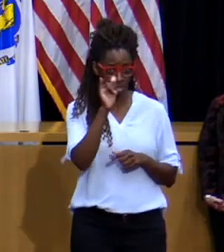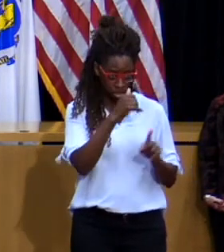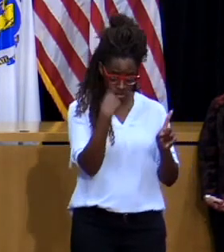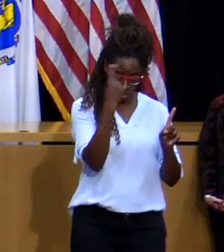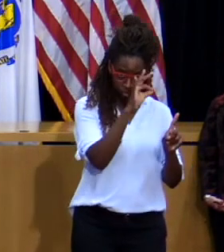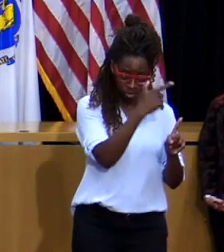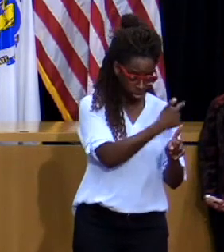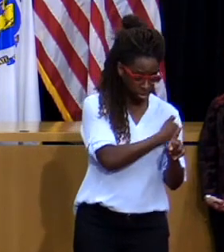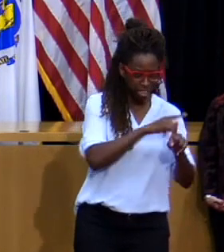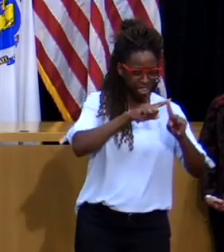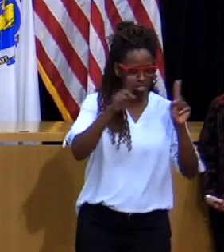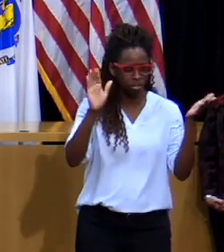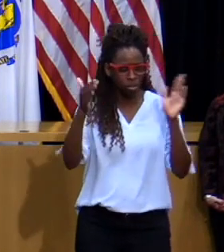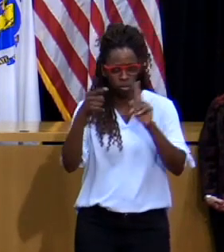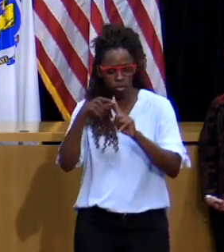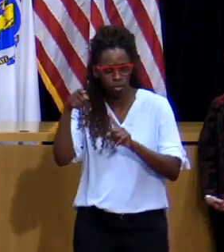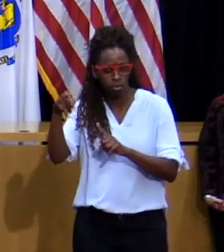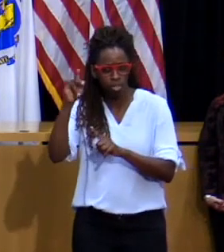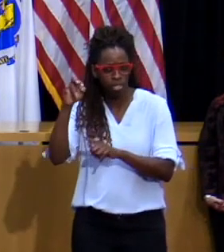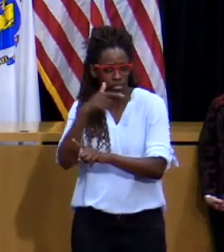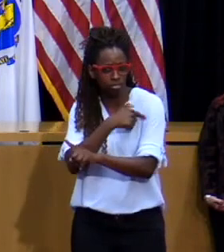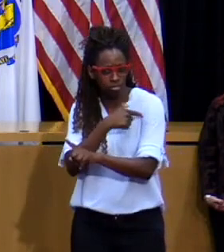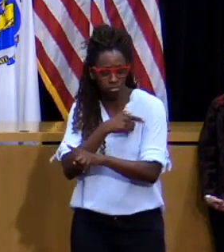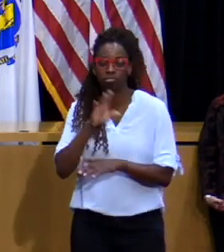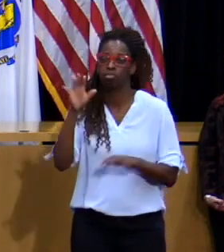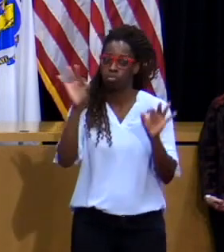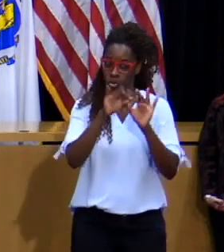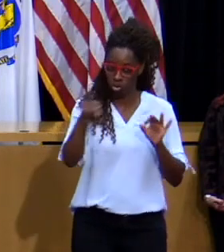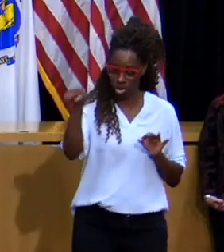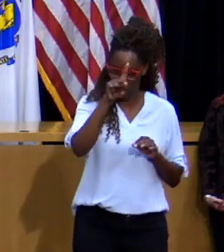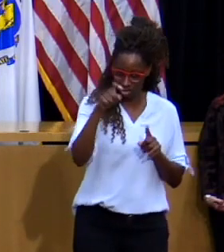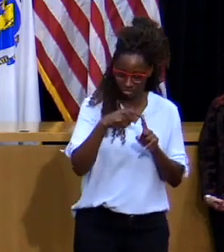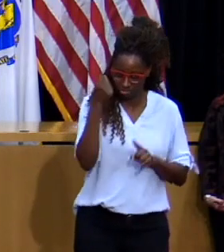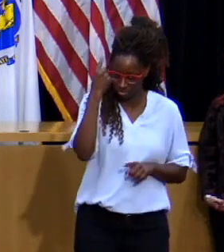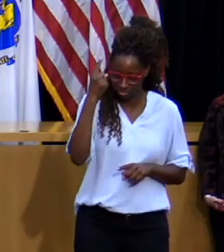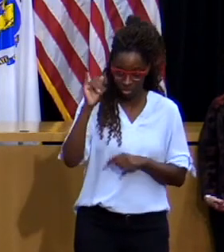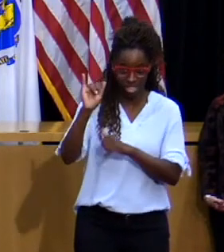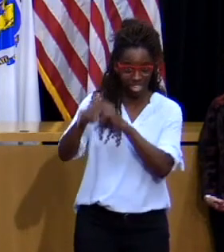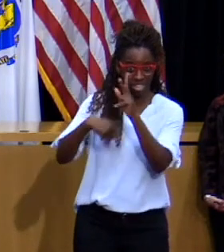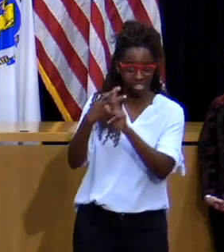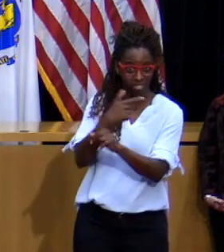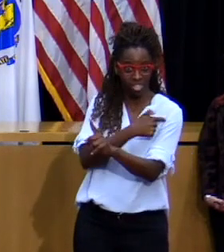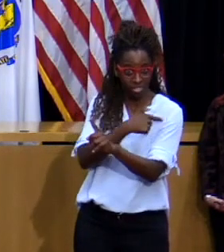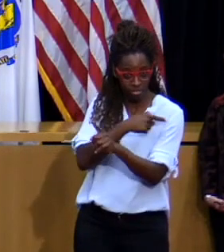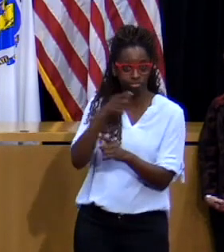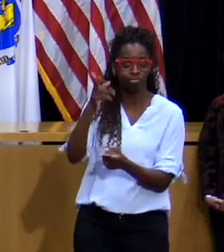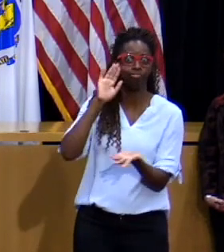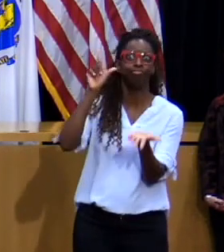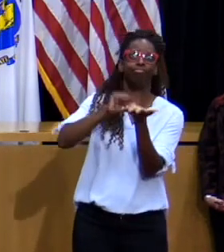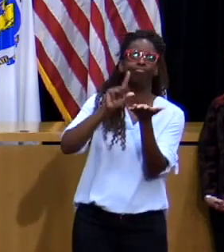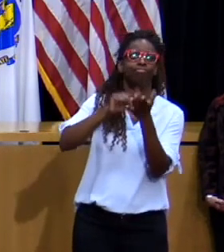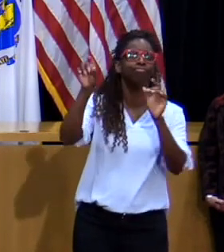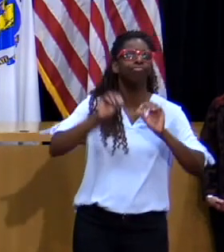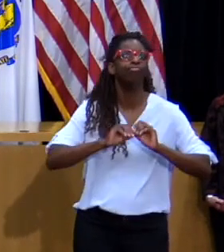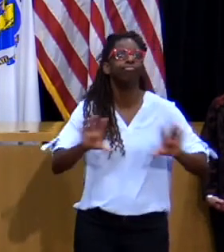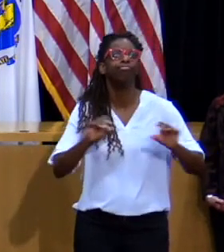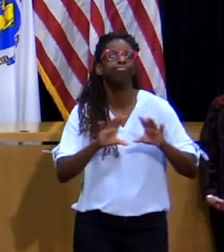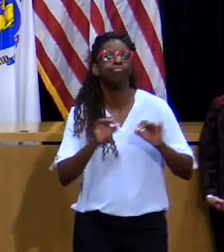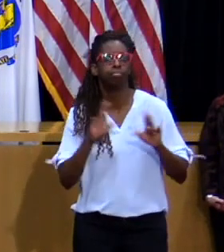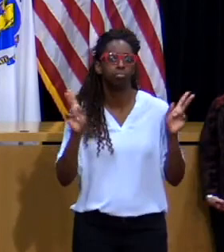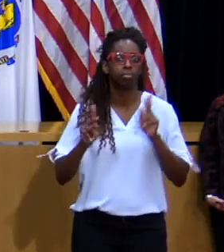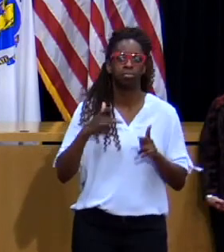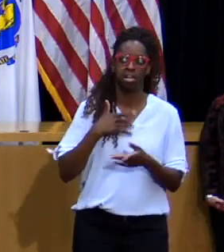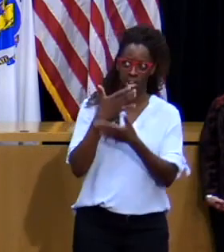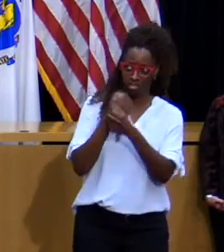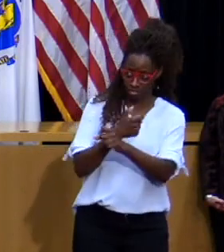to understand. And so we're trying as hard as we can to put out enough information that people feel confident in getting the vaccine. We